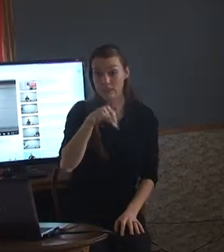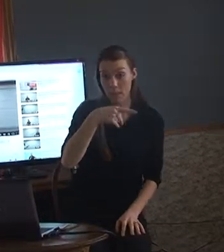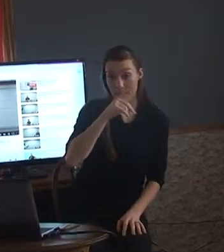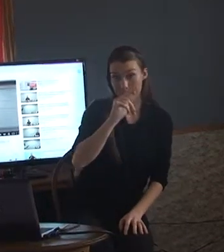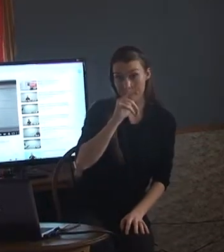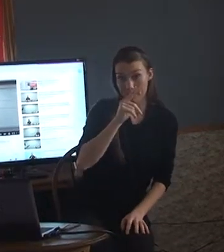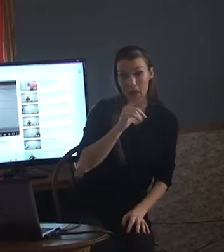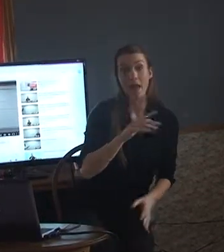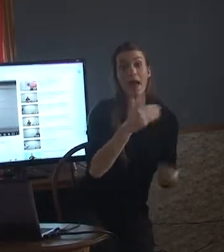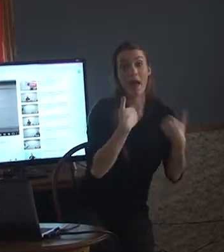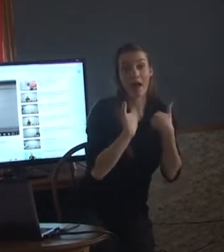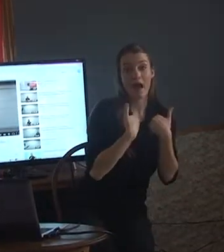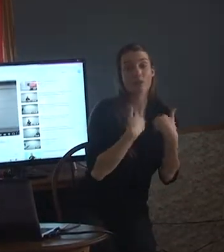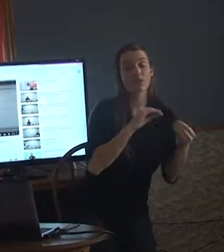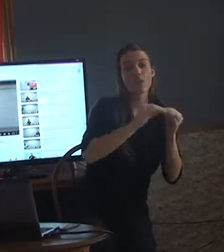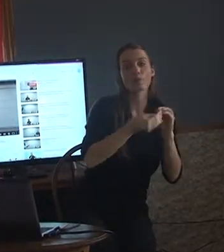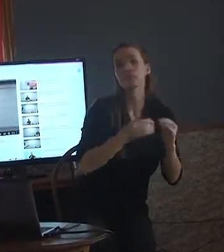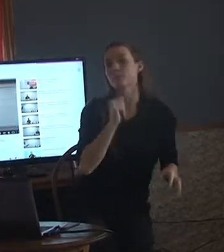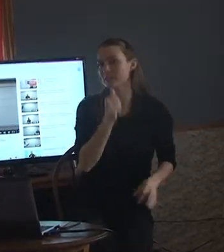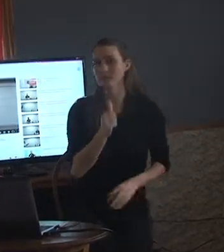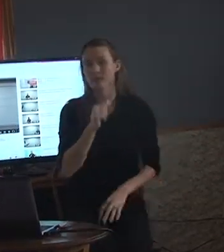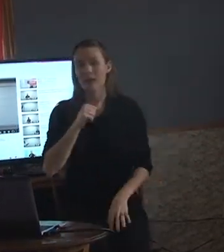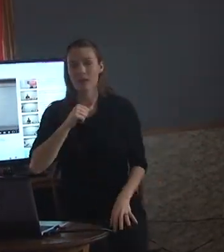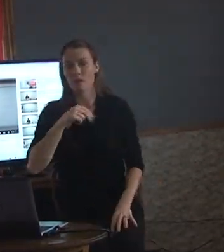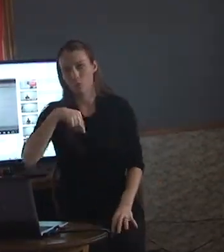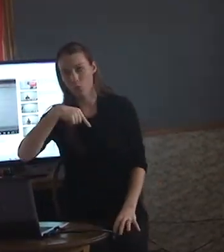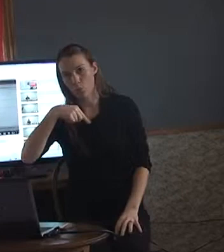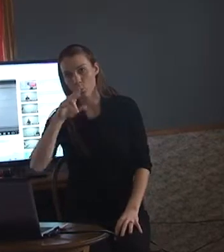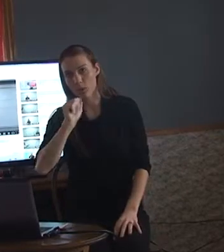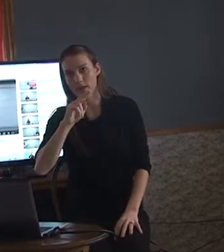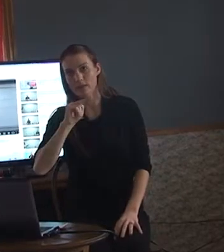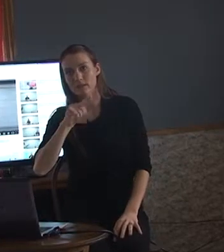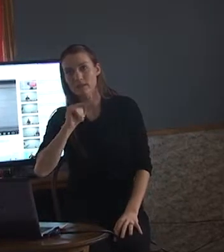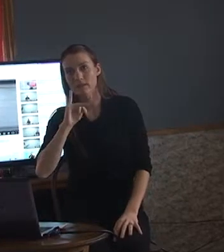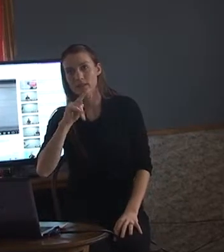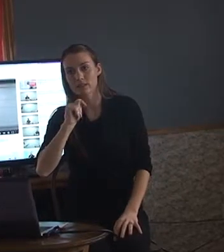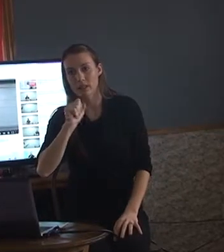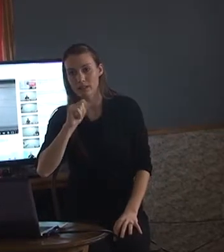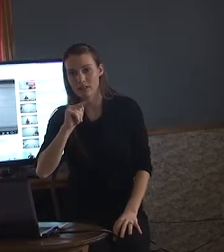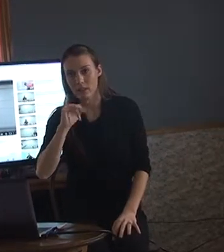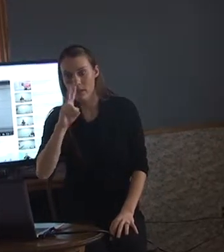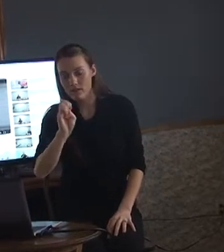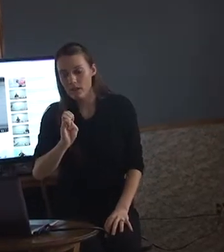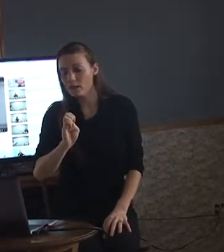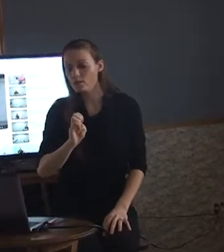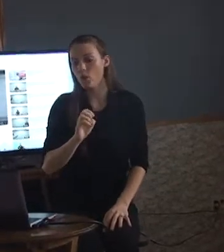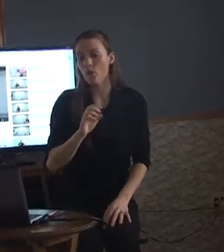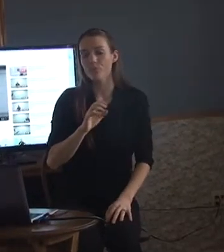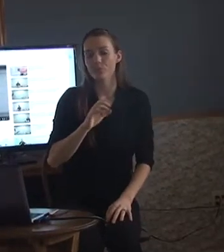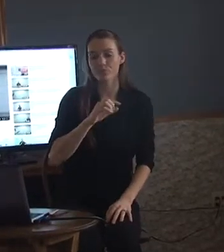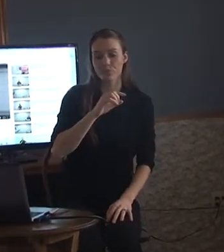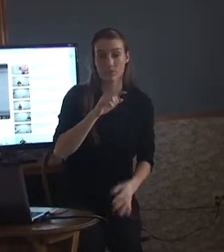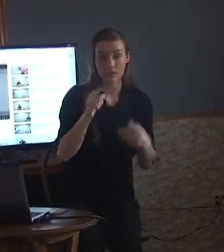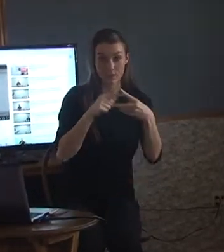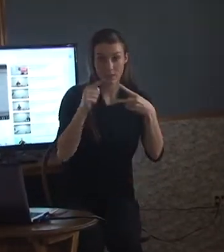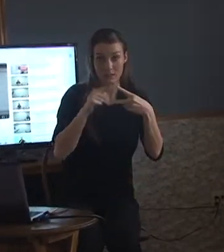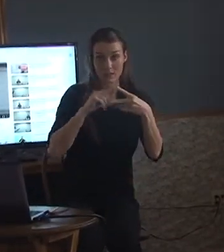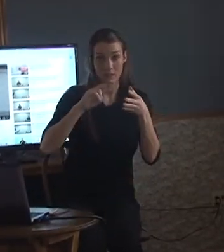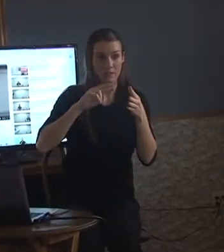Qualitative data is data where mathematical operations are meaningless. You can't really do math with it. Do you guys get the point of that? You can't add